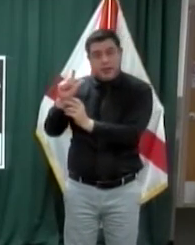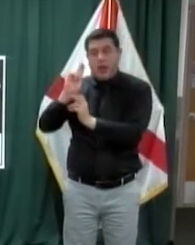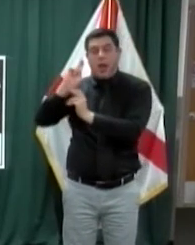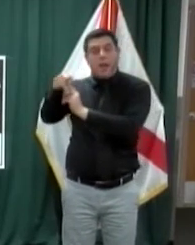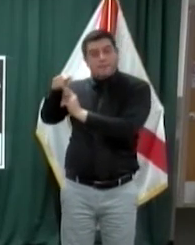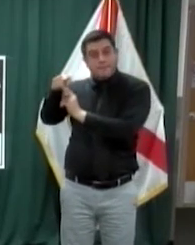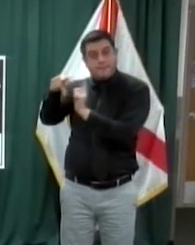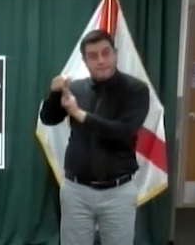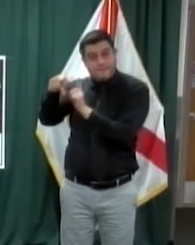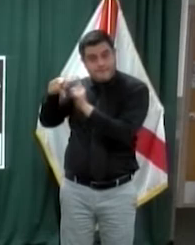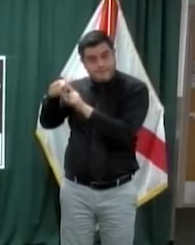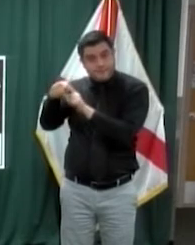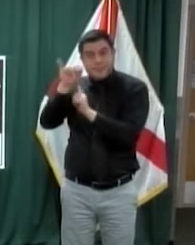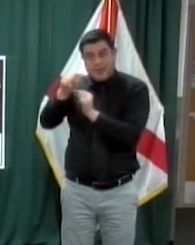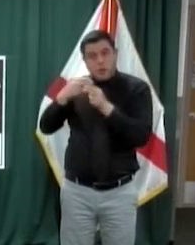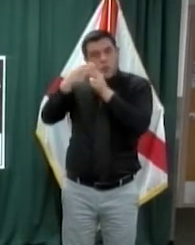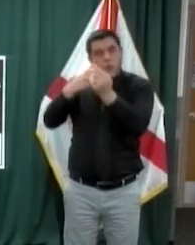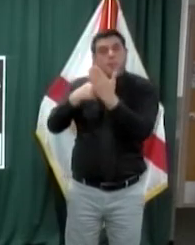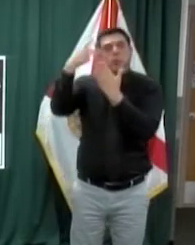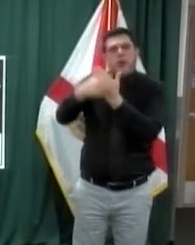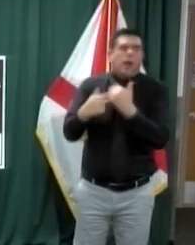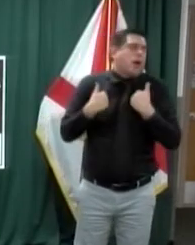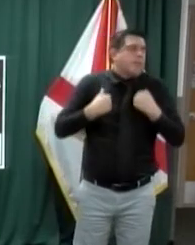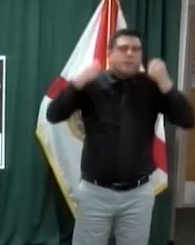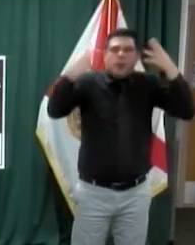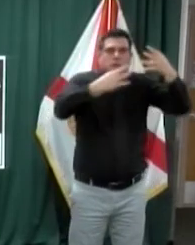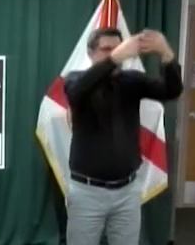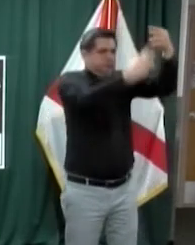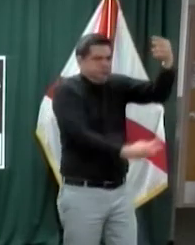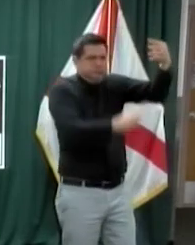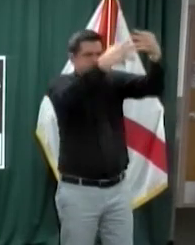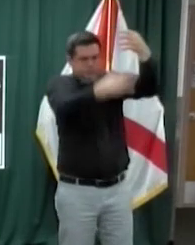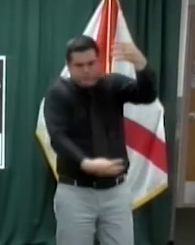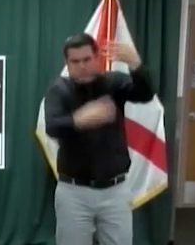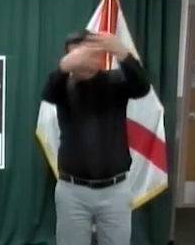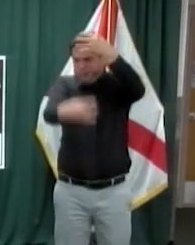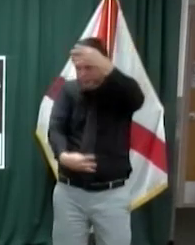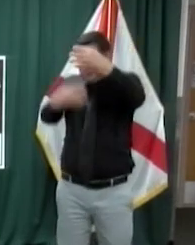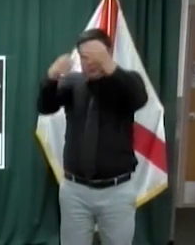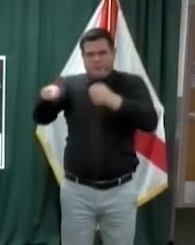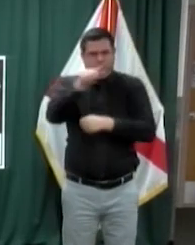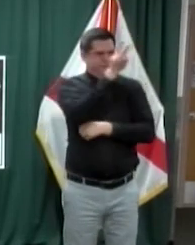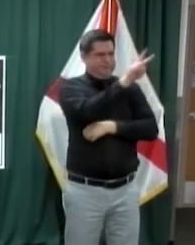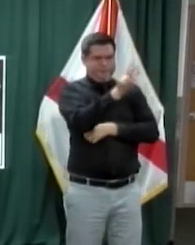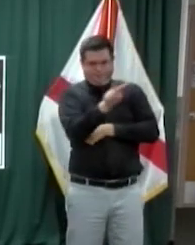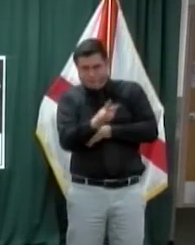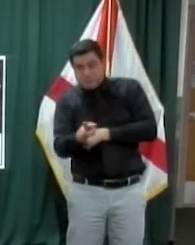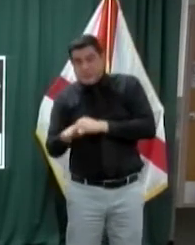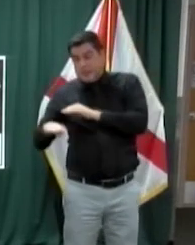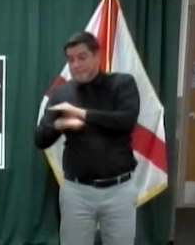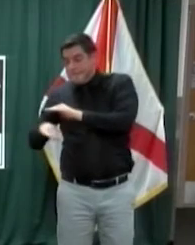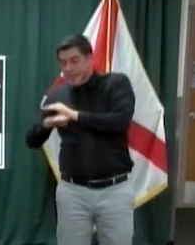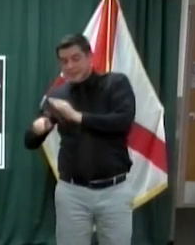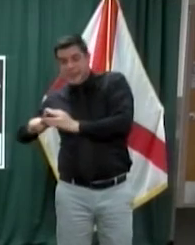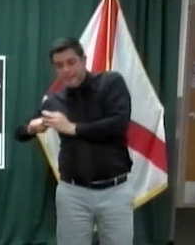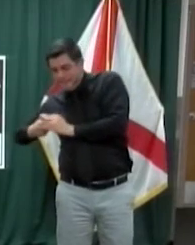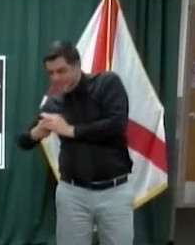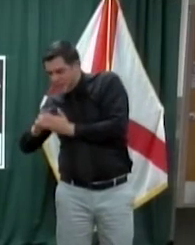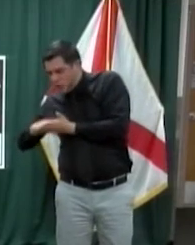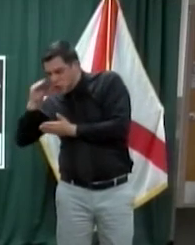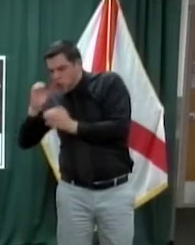courses in that program. There are courses from basic educational skills to actually project